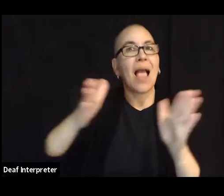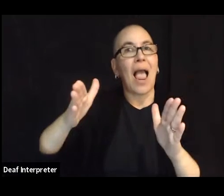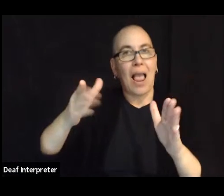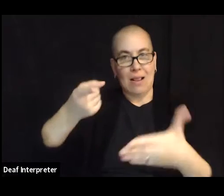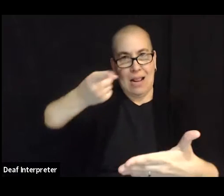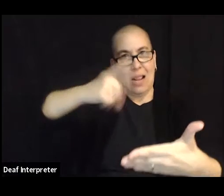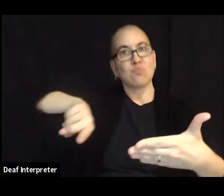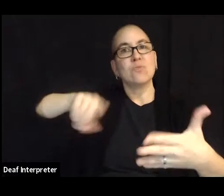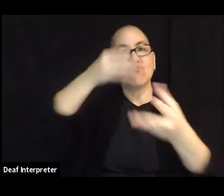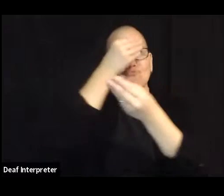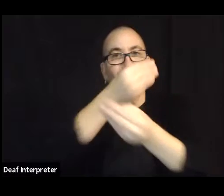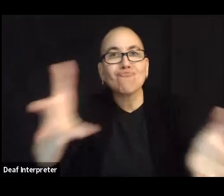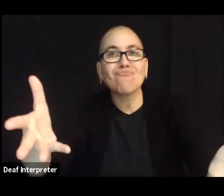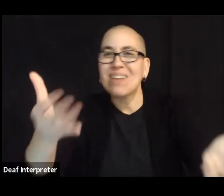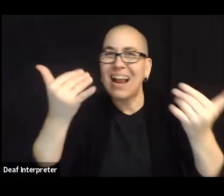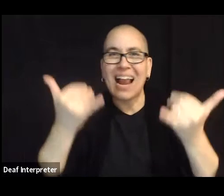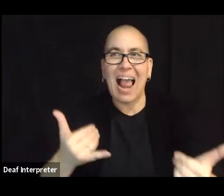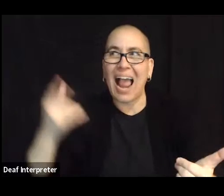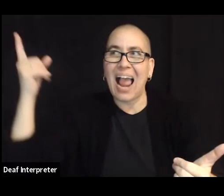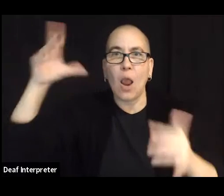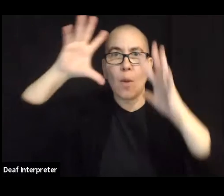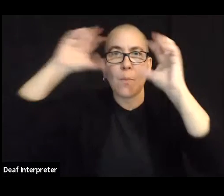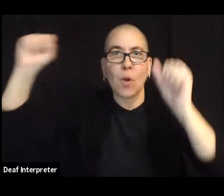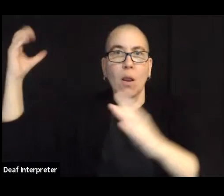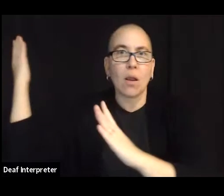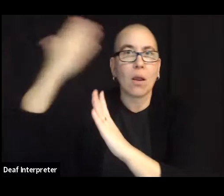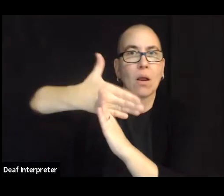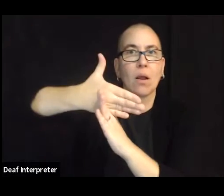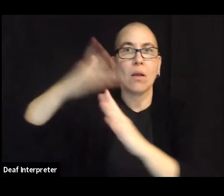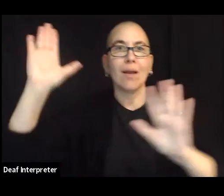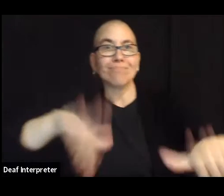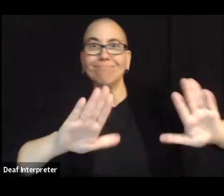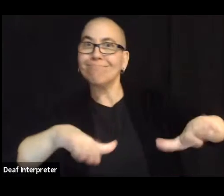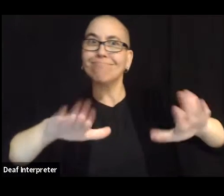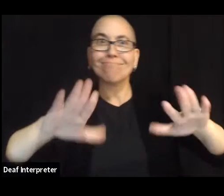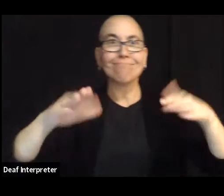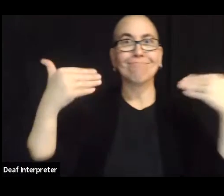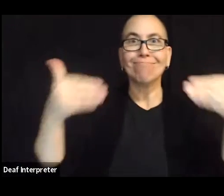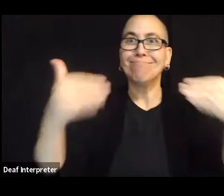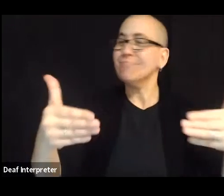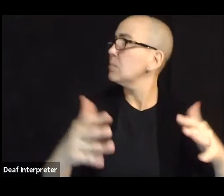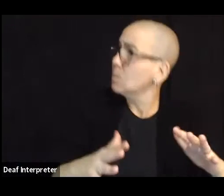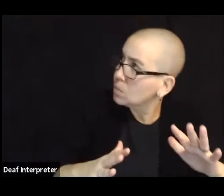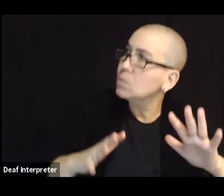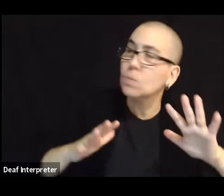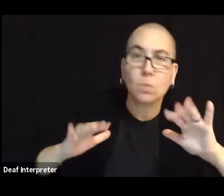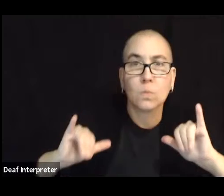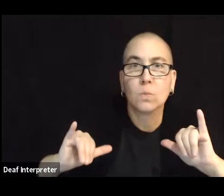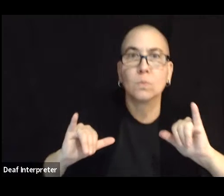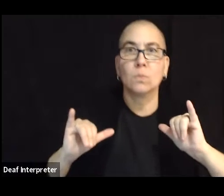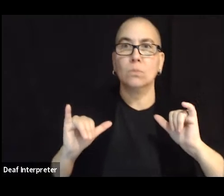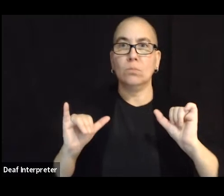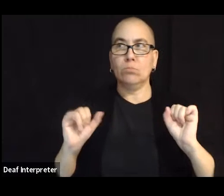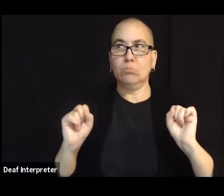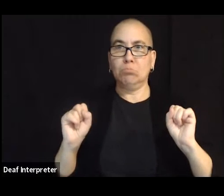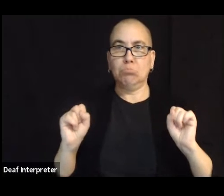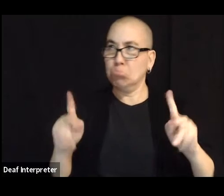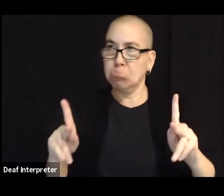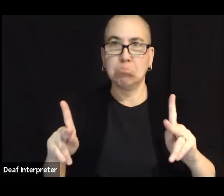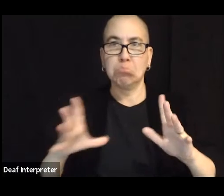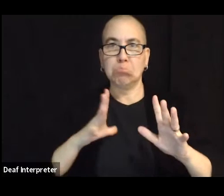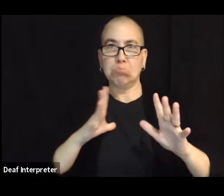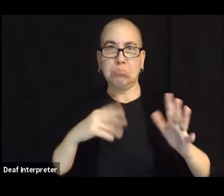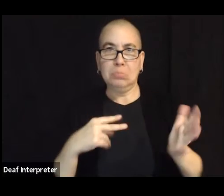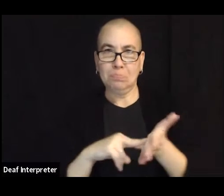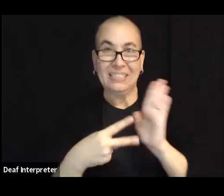that. So yes, we will. We're going to need to reevaluate, you know,